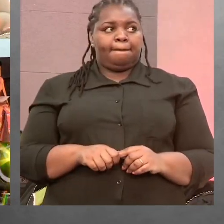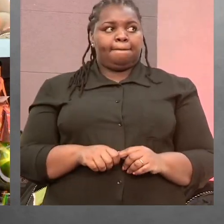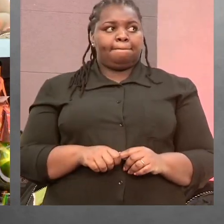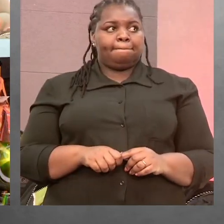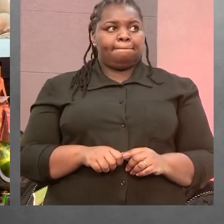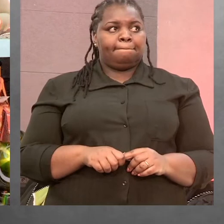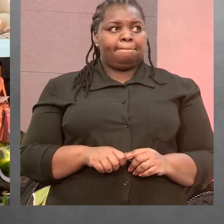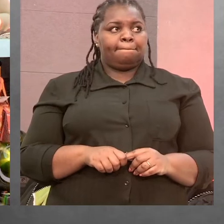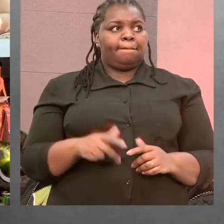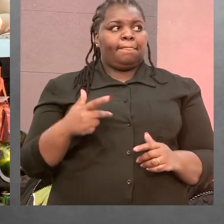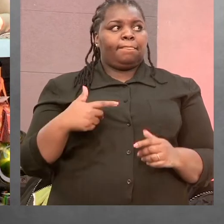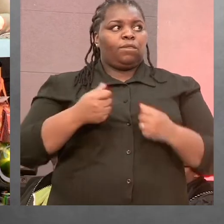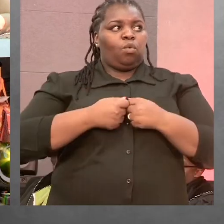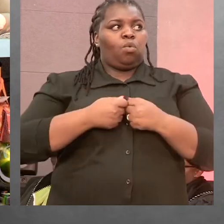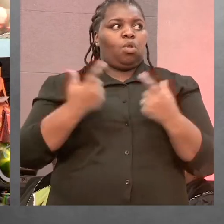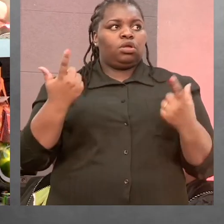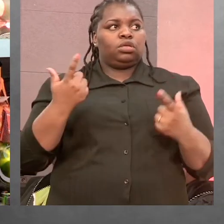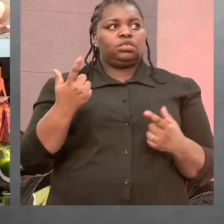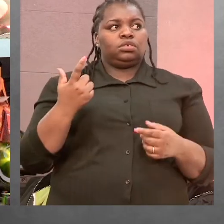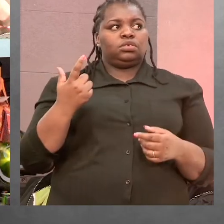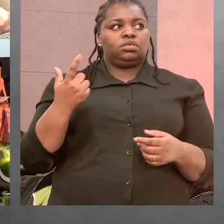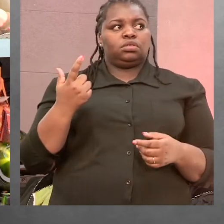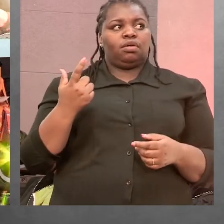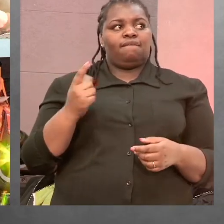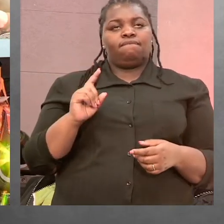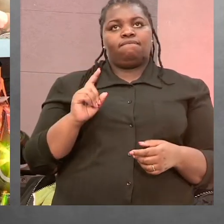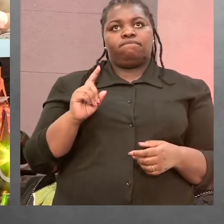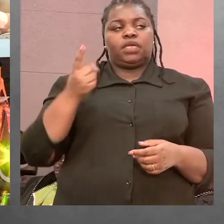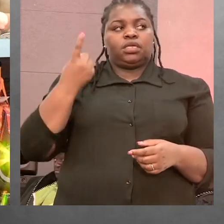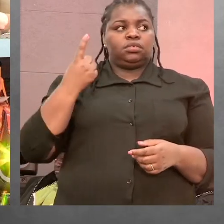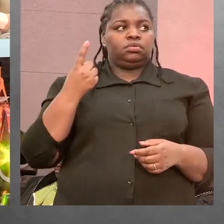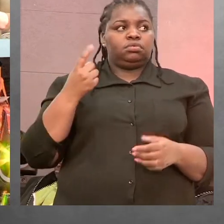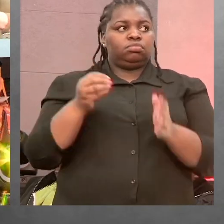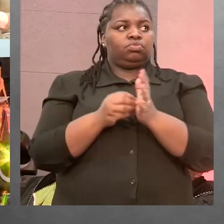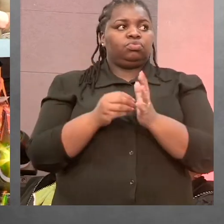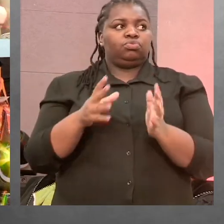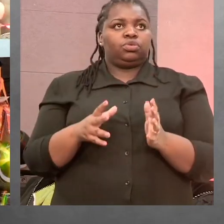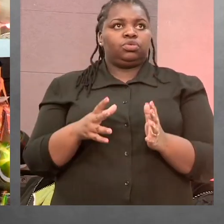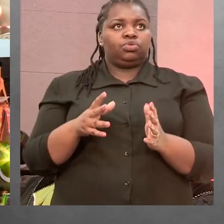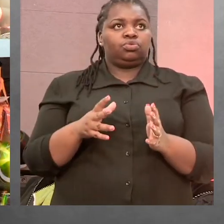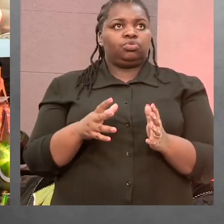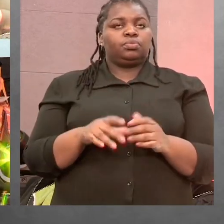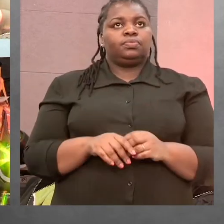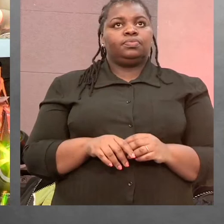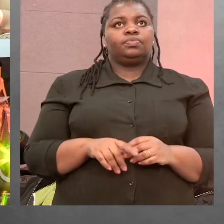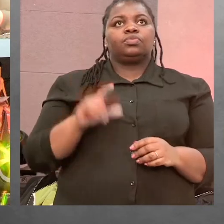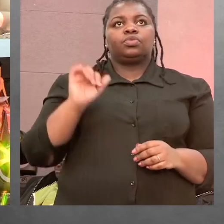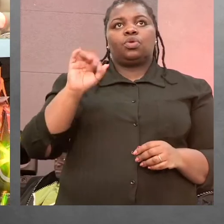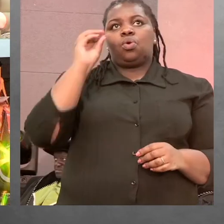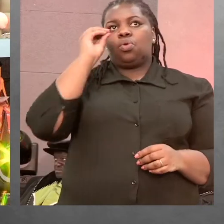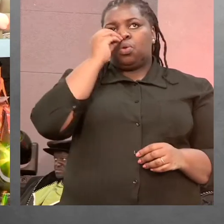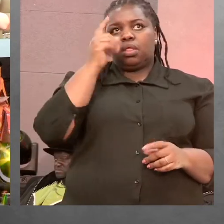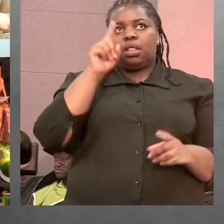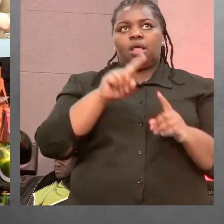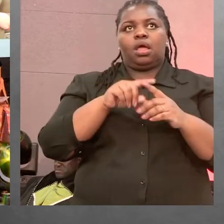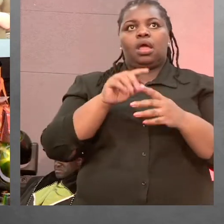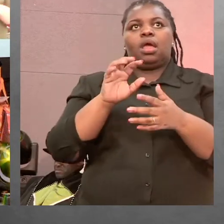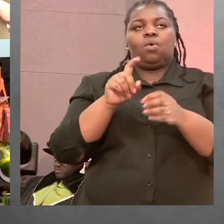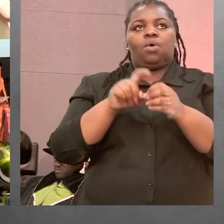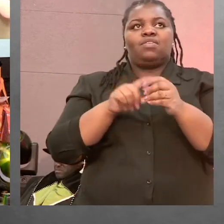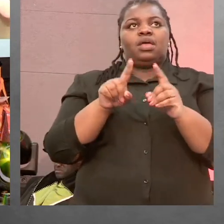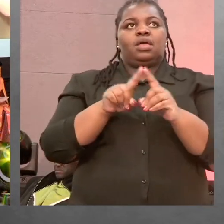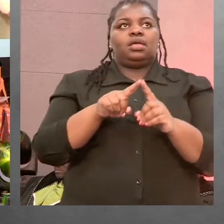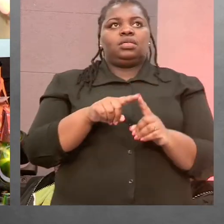to launch the first student chapter of APASA. The news of your qualifying as a chartered